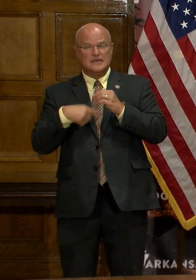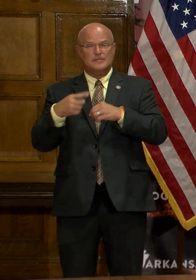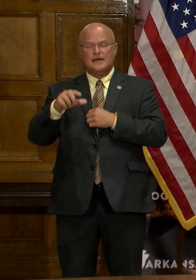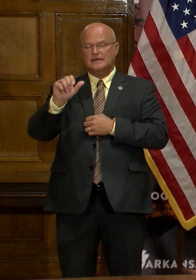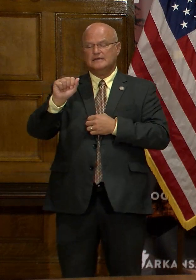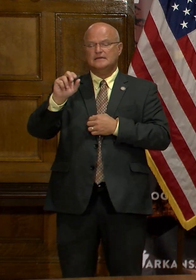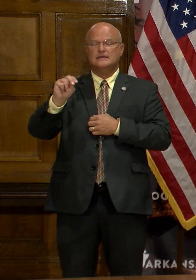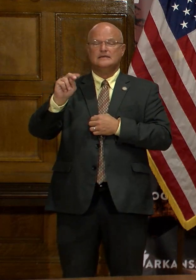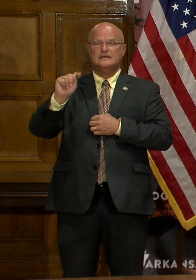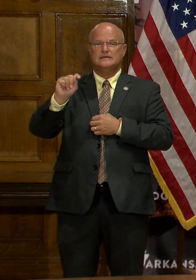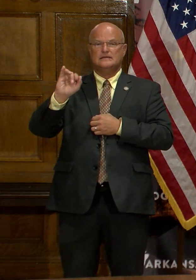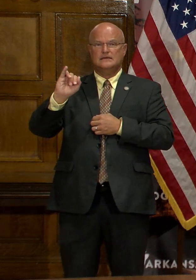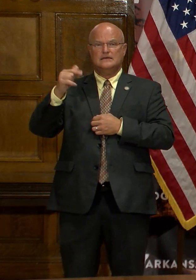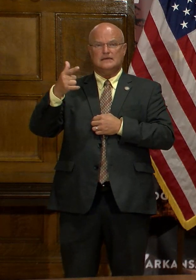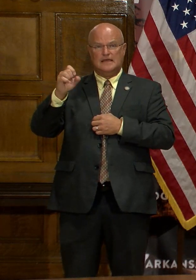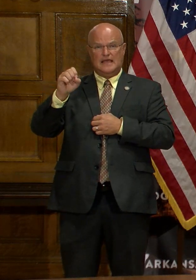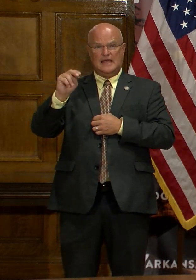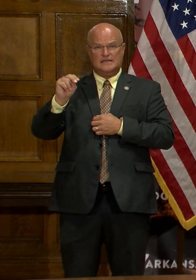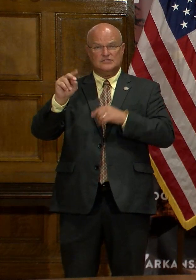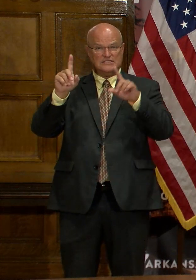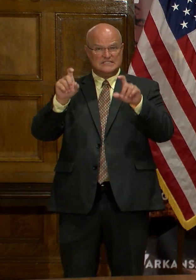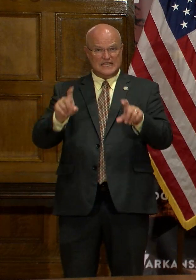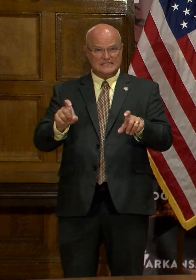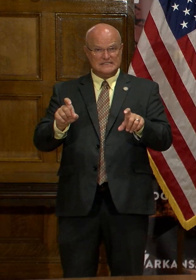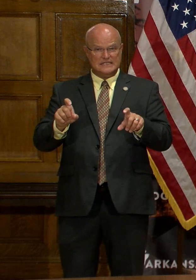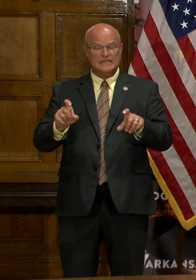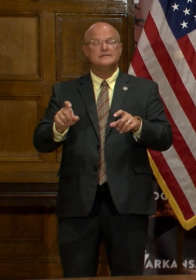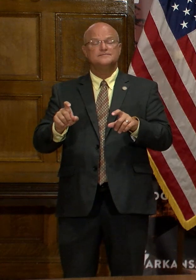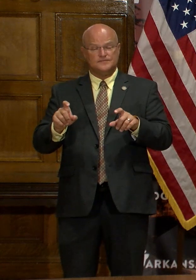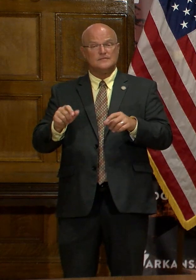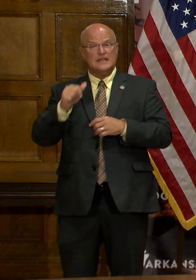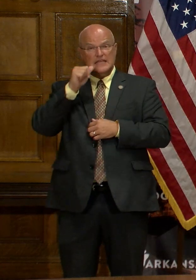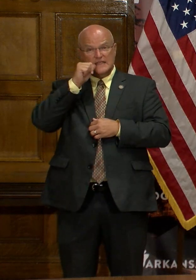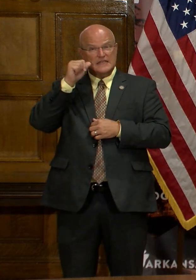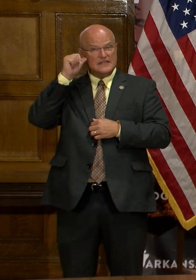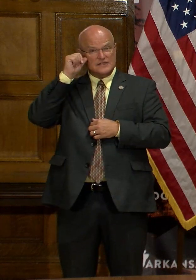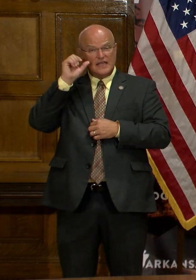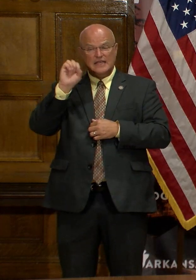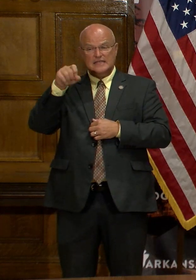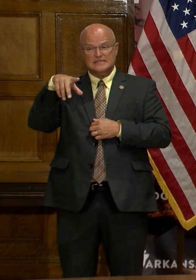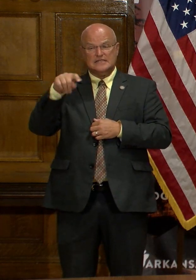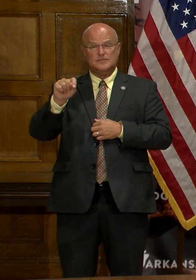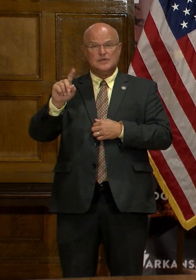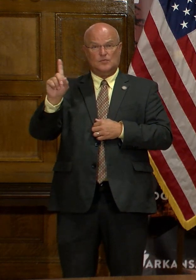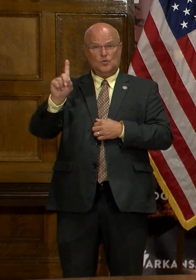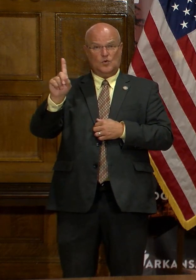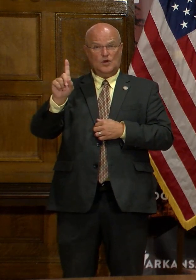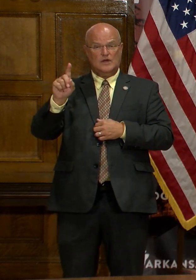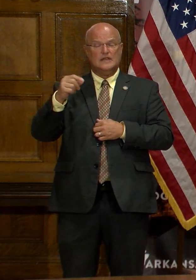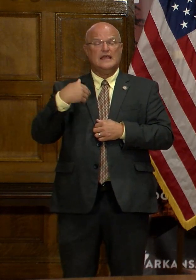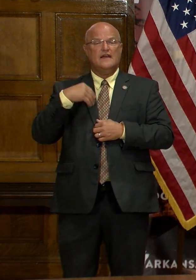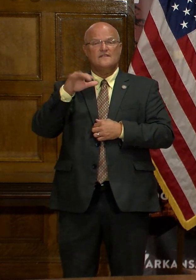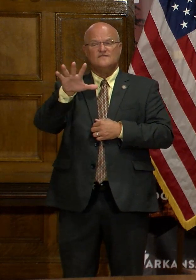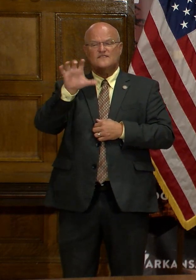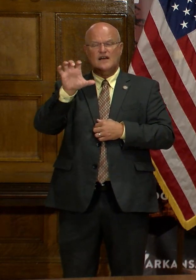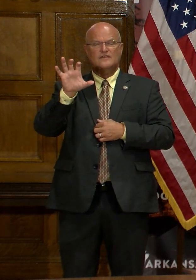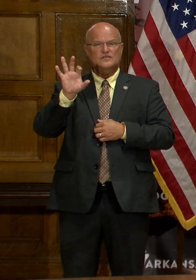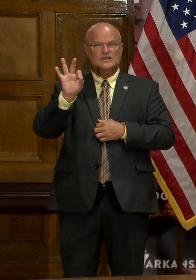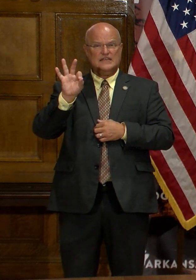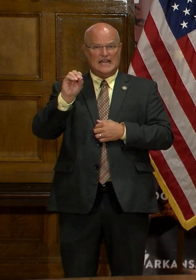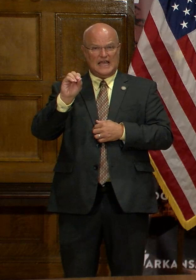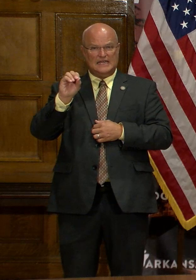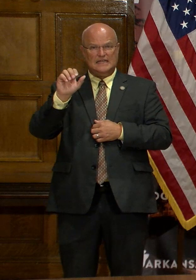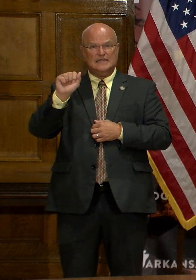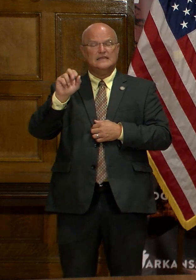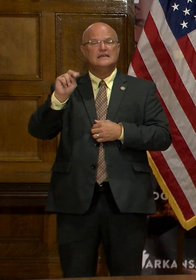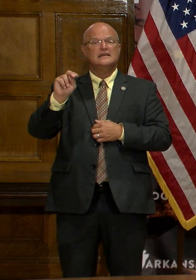antigen testing, so I wanted to say that yesterday, on September 1, we did 590